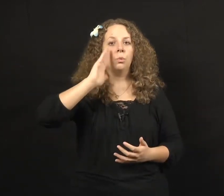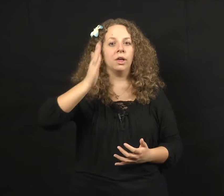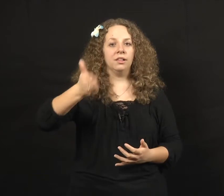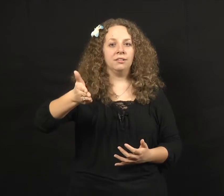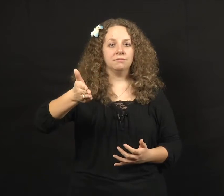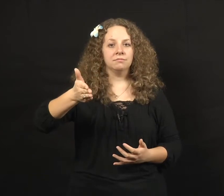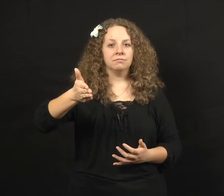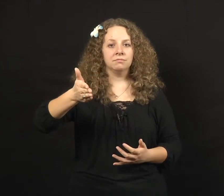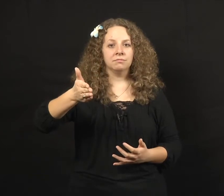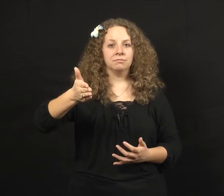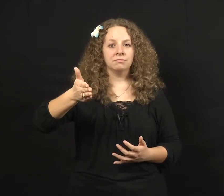Will.